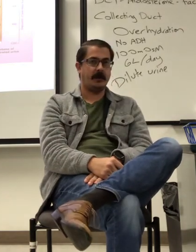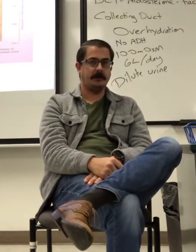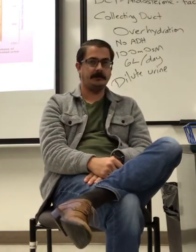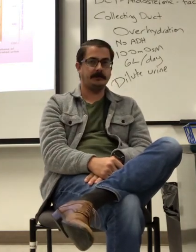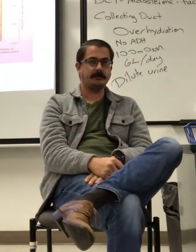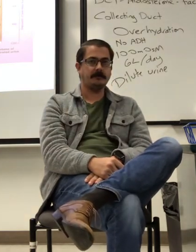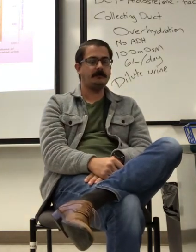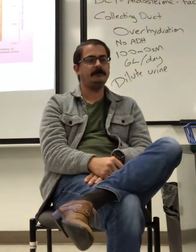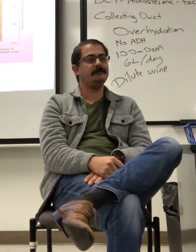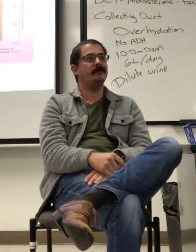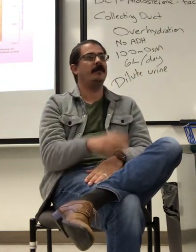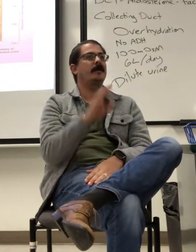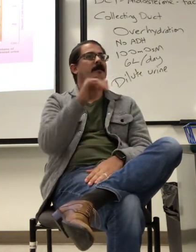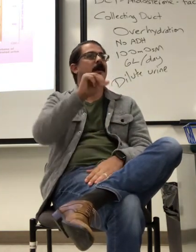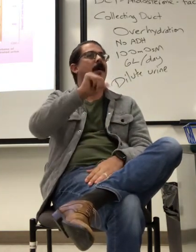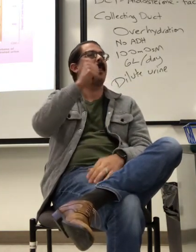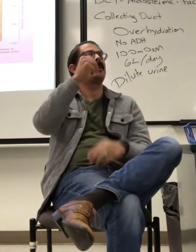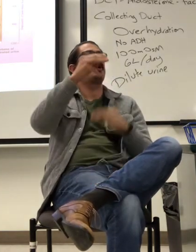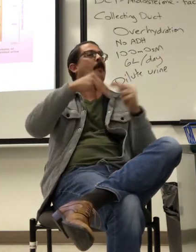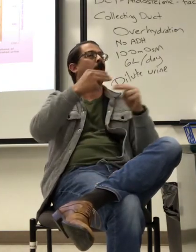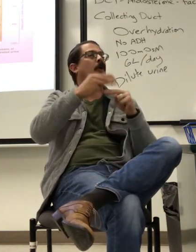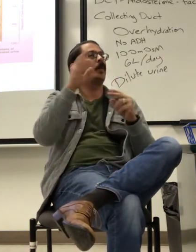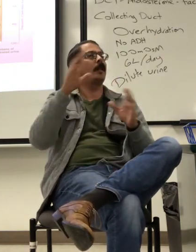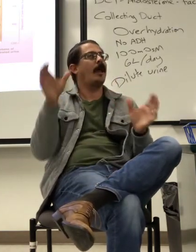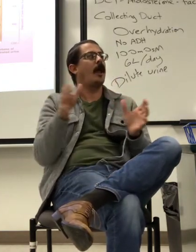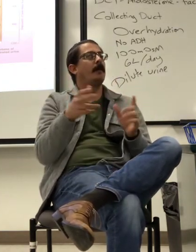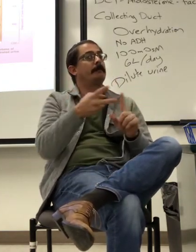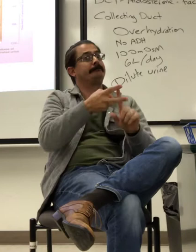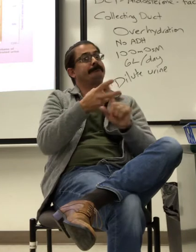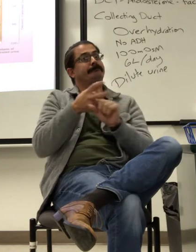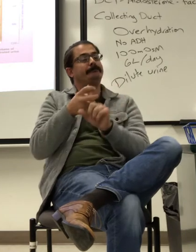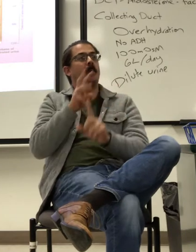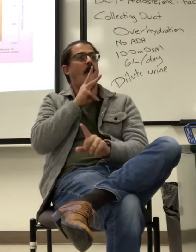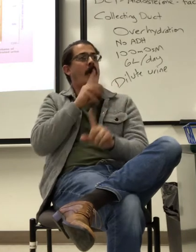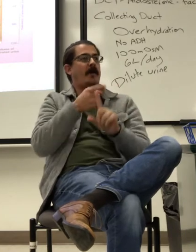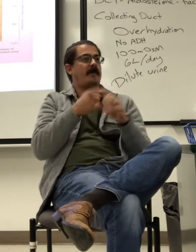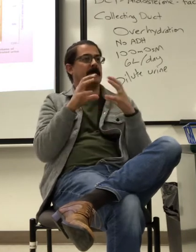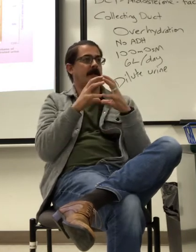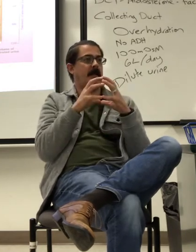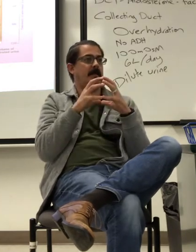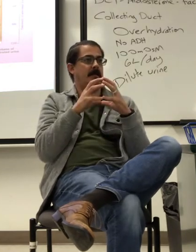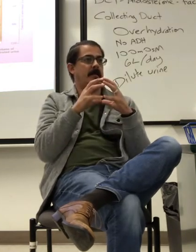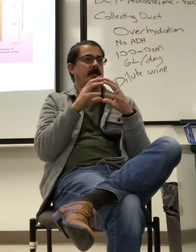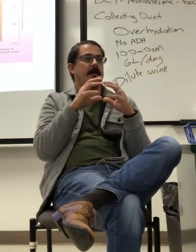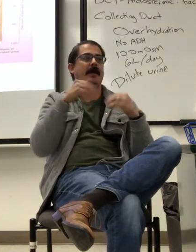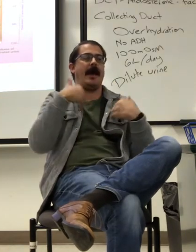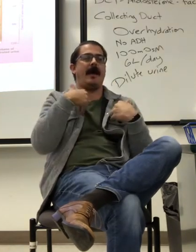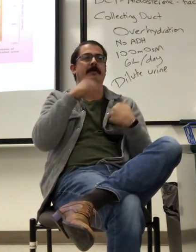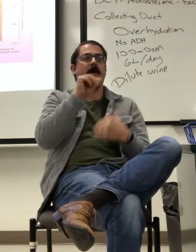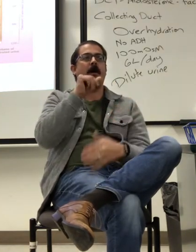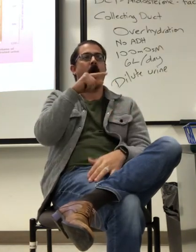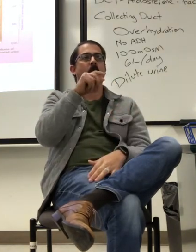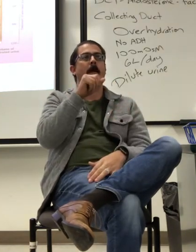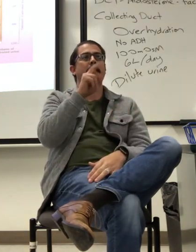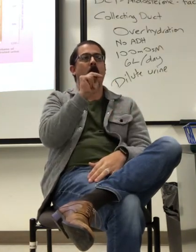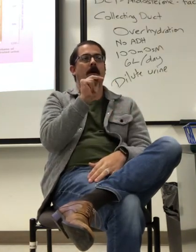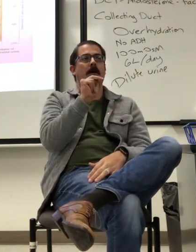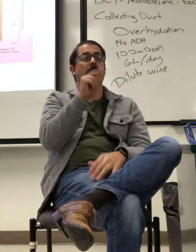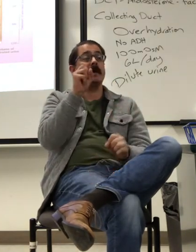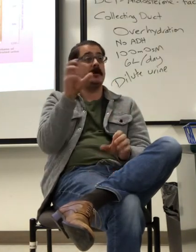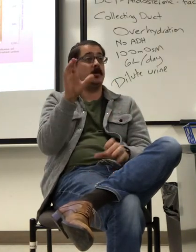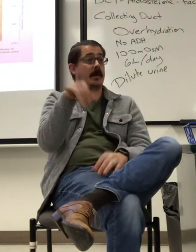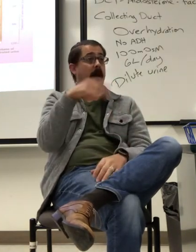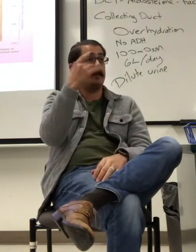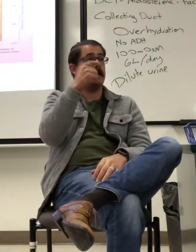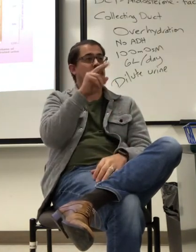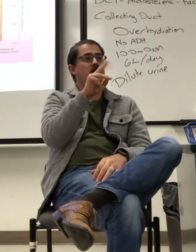It's just another molecule that'll help pull water out of the cells that have the aquaporins. And it can do that because urea